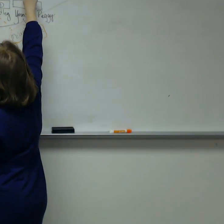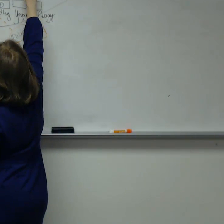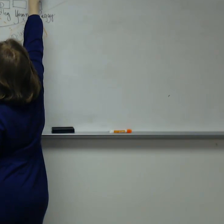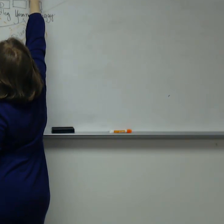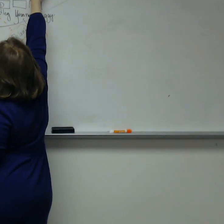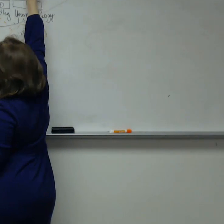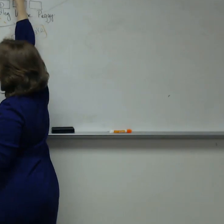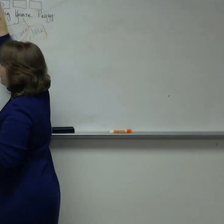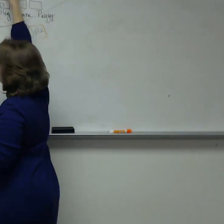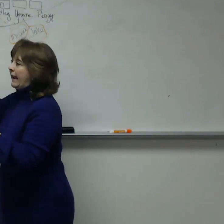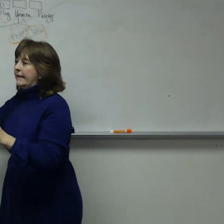Unknown over here.